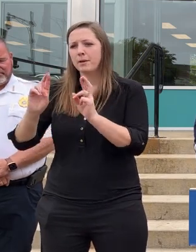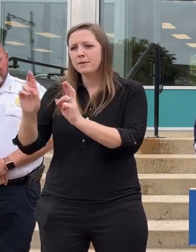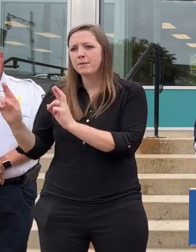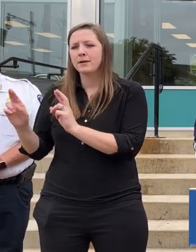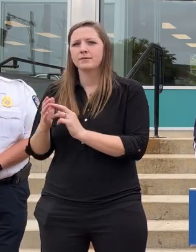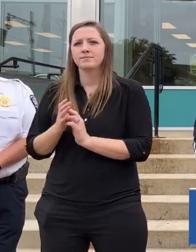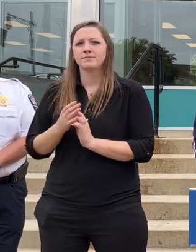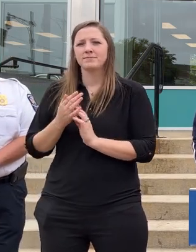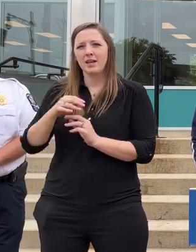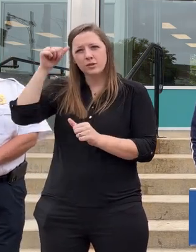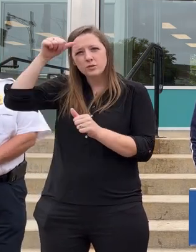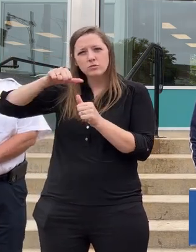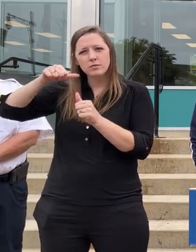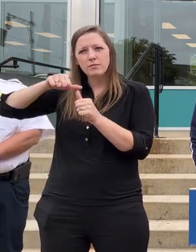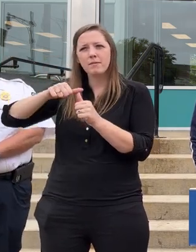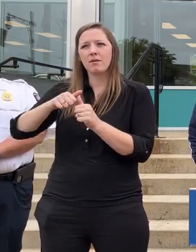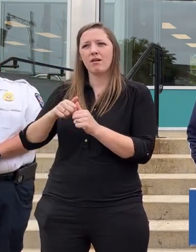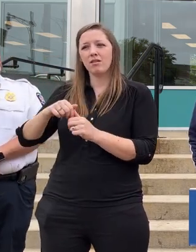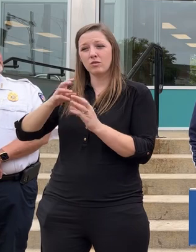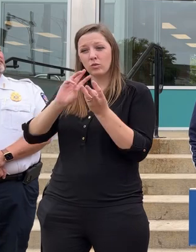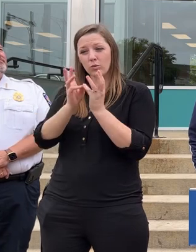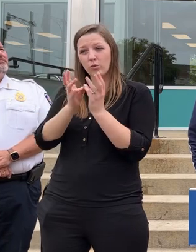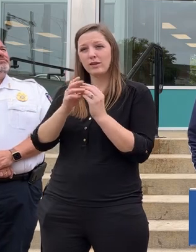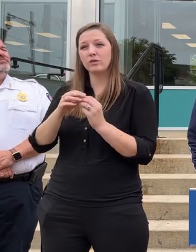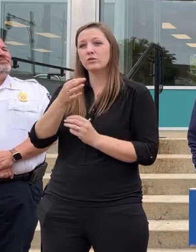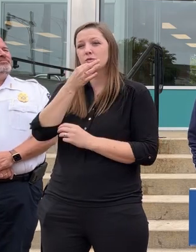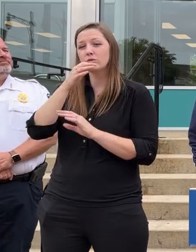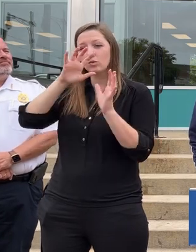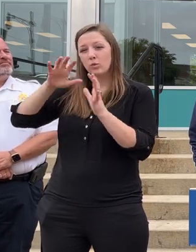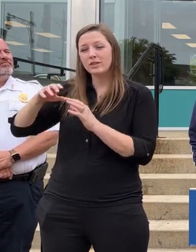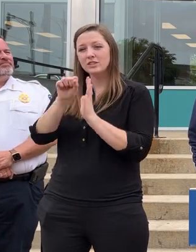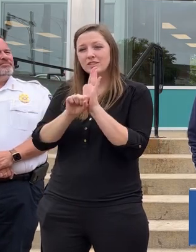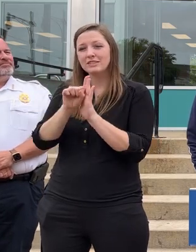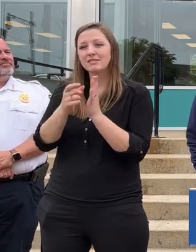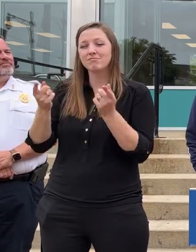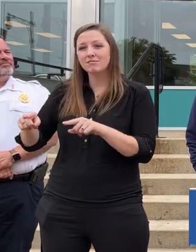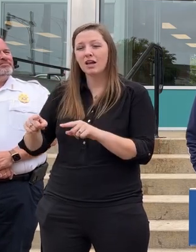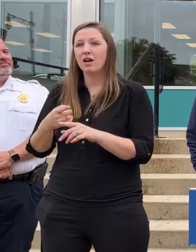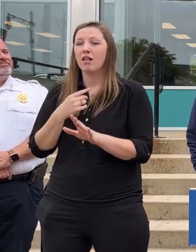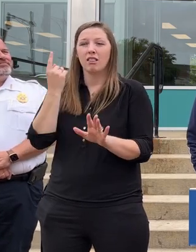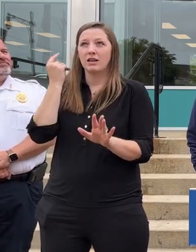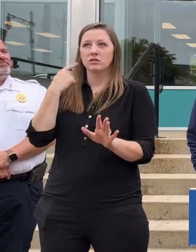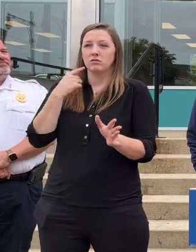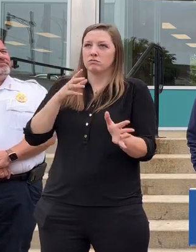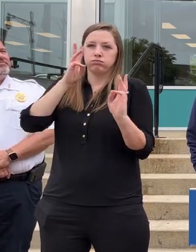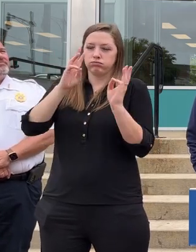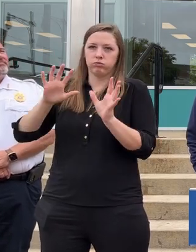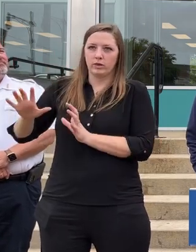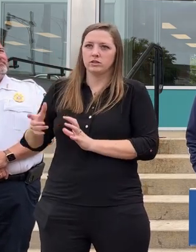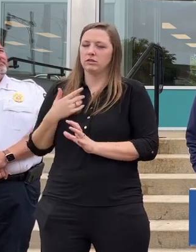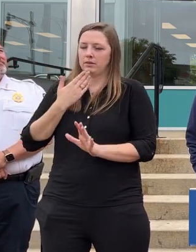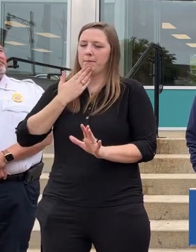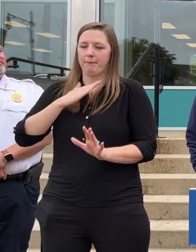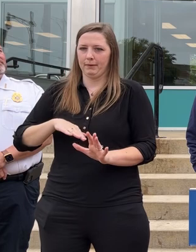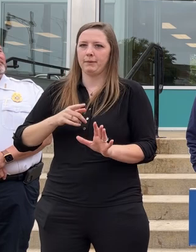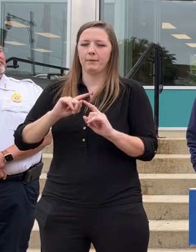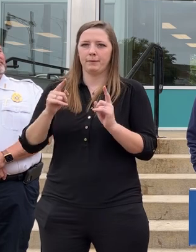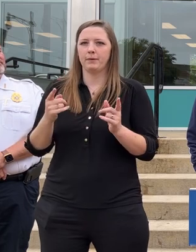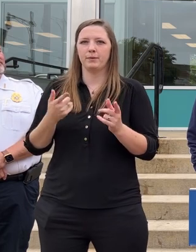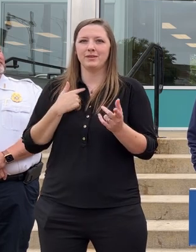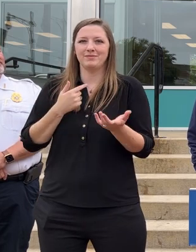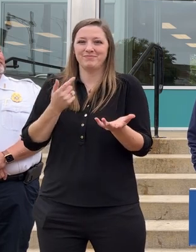of our minds as we go into the winter season. We know here in Buffalo and Erie County what a brutal winter is. It seems like sometimes we are the